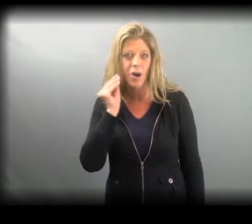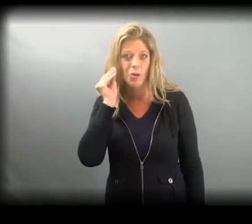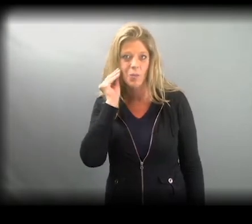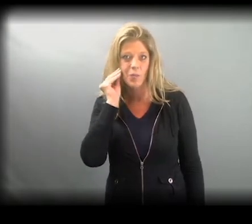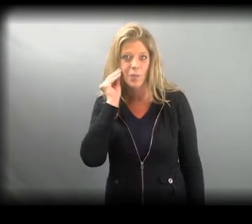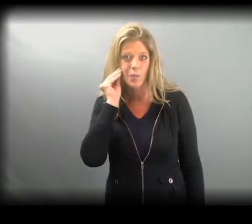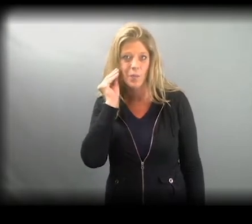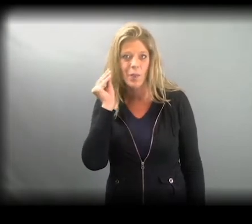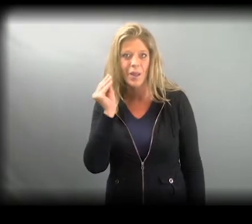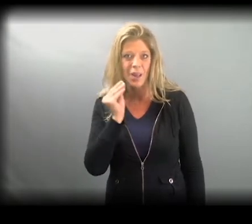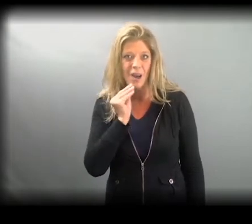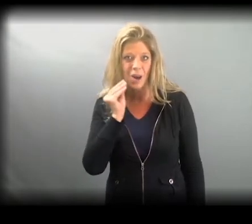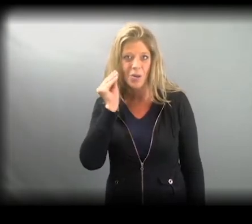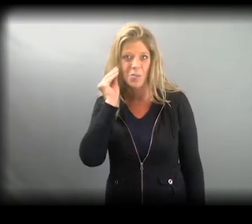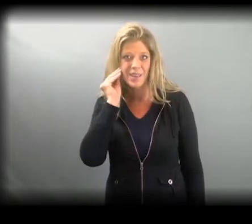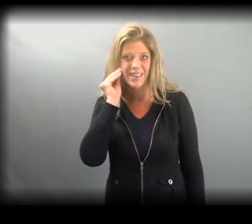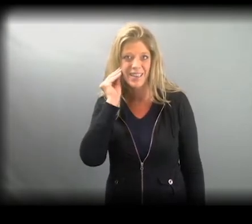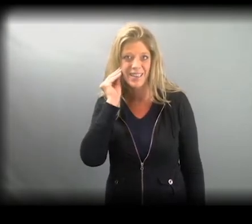Home. Home.